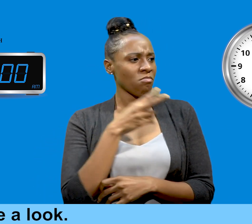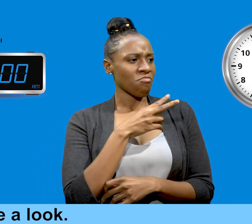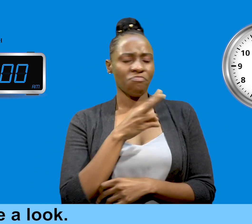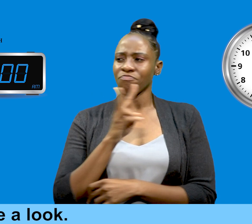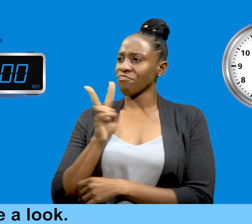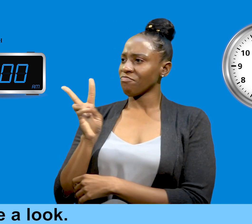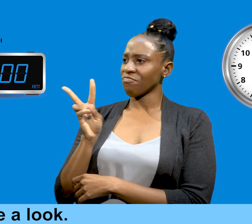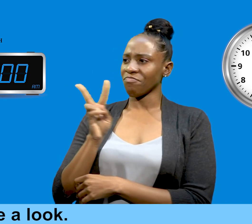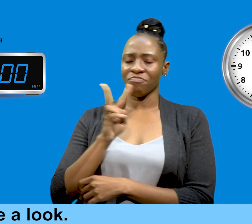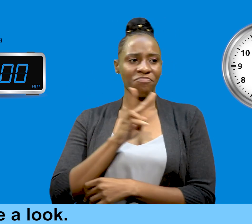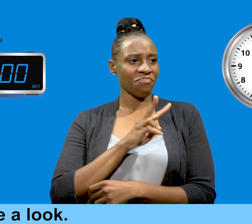Take a look.